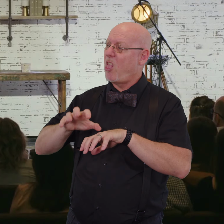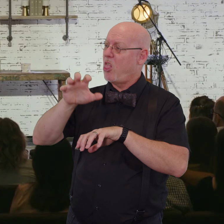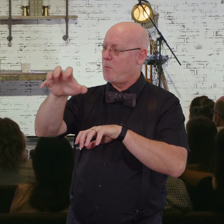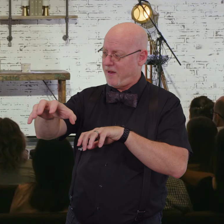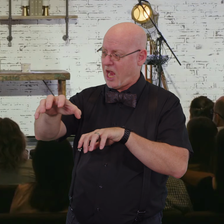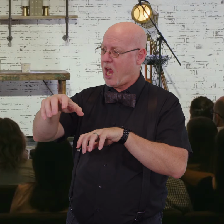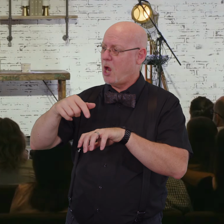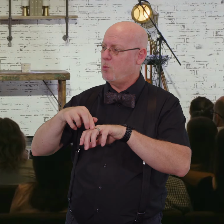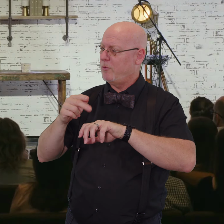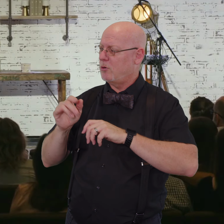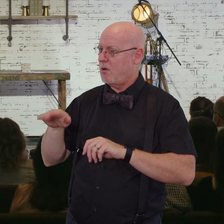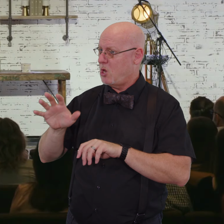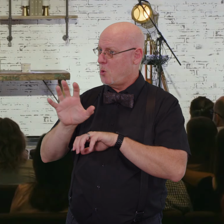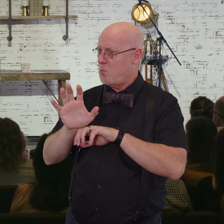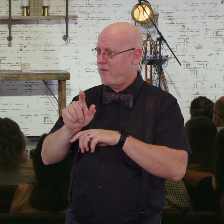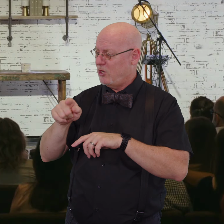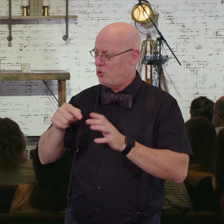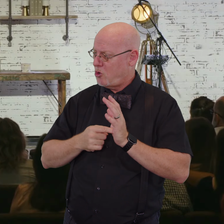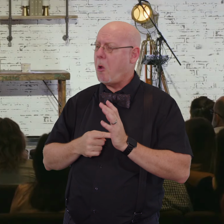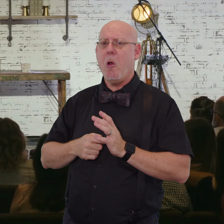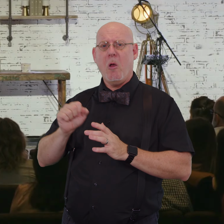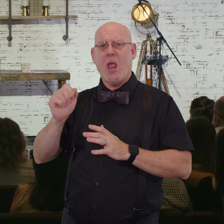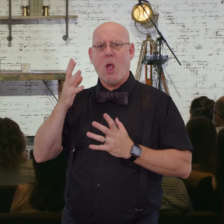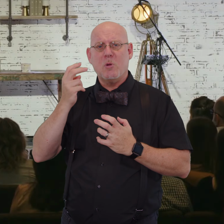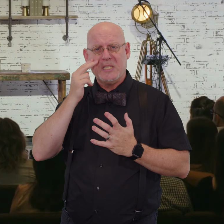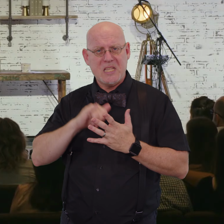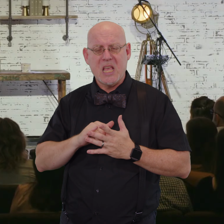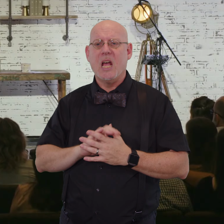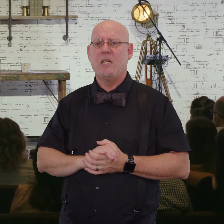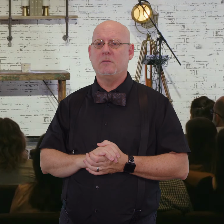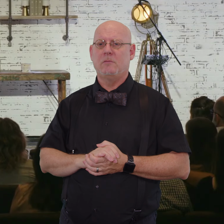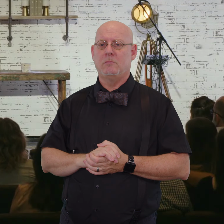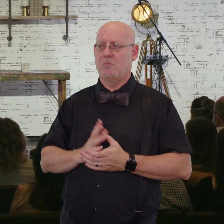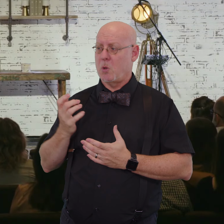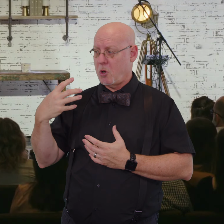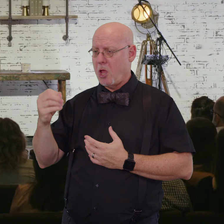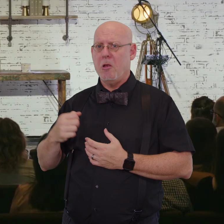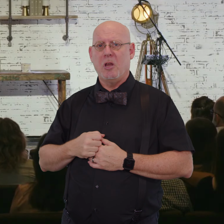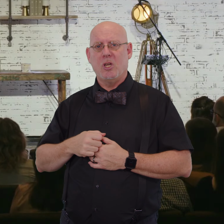there's movie theaters right behind Ruby Tuesday I'm like there's a movie showing she's like oh yeah I kind of wanted to see that